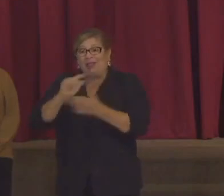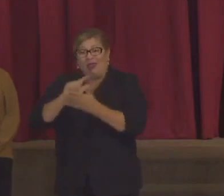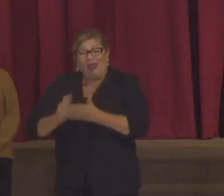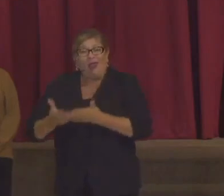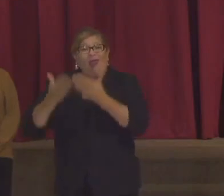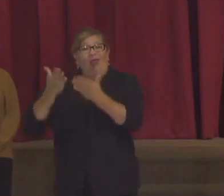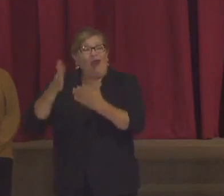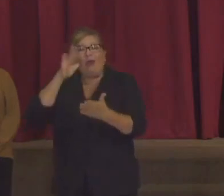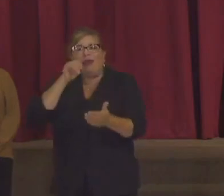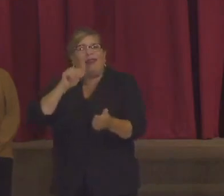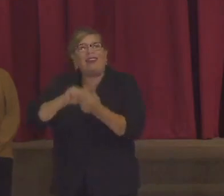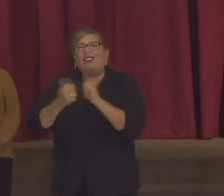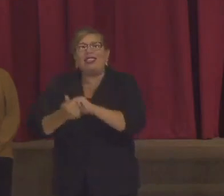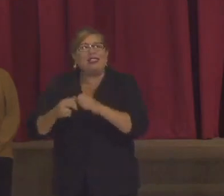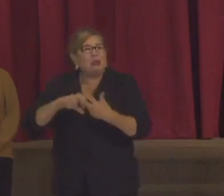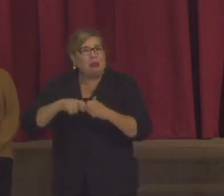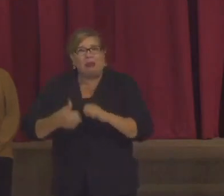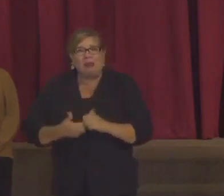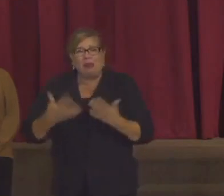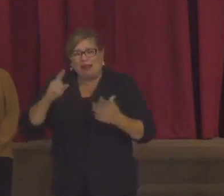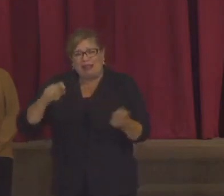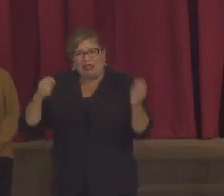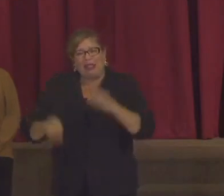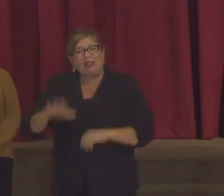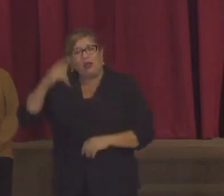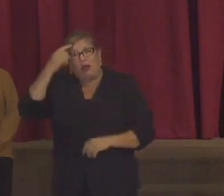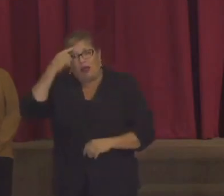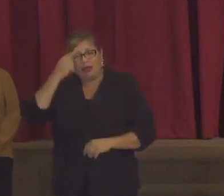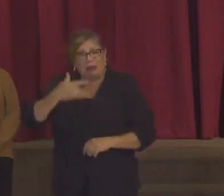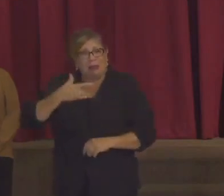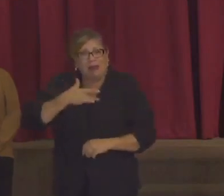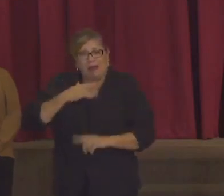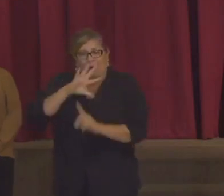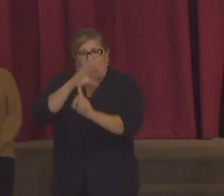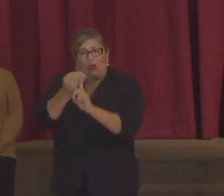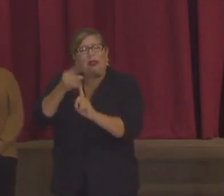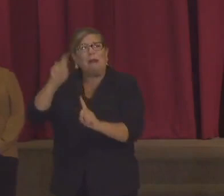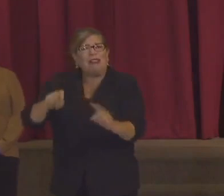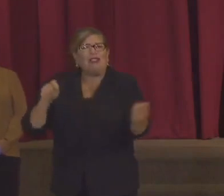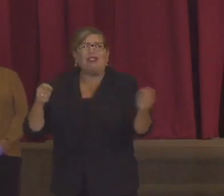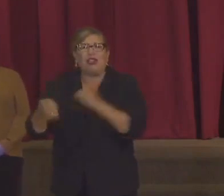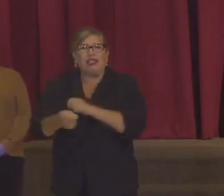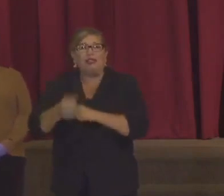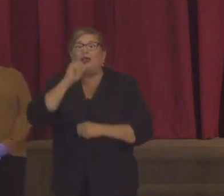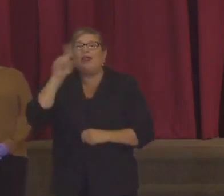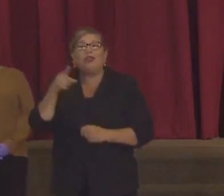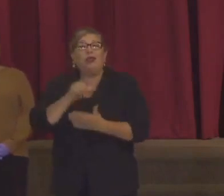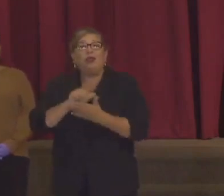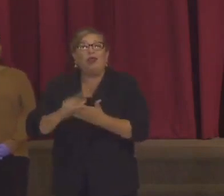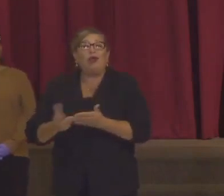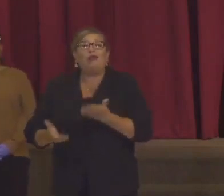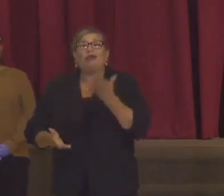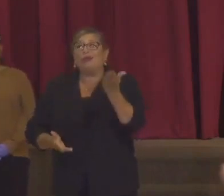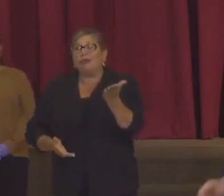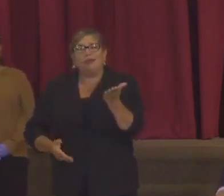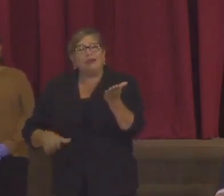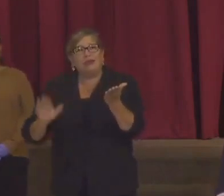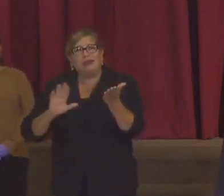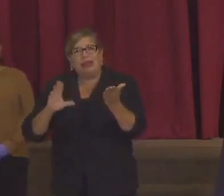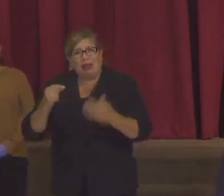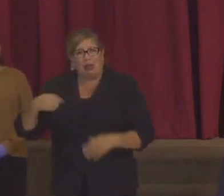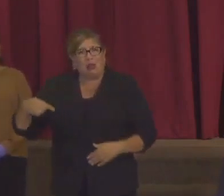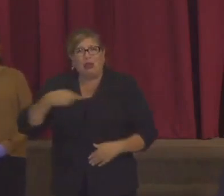change hearts, minds, you got to change culture, not just laws. And we have to own up to some very difficult